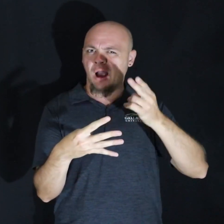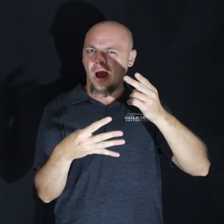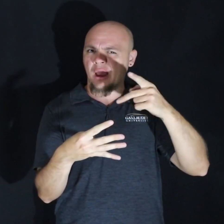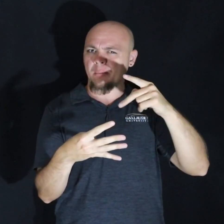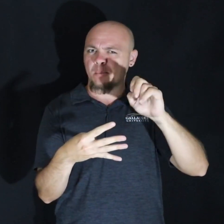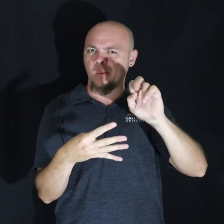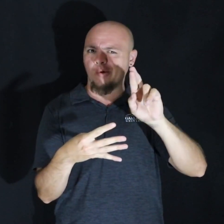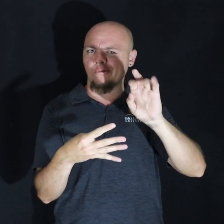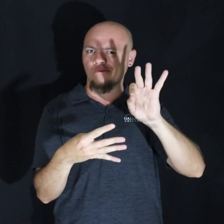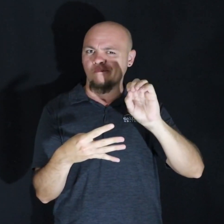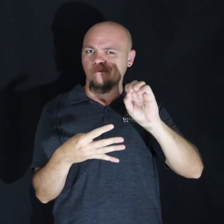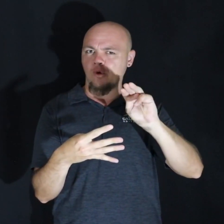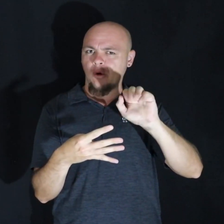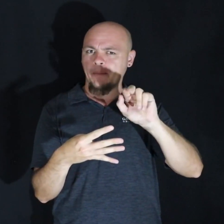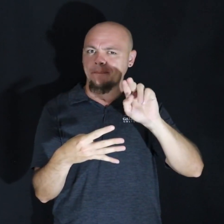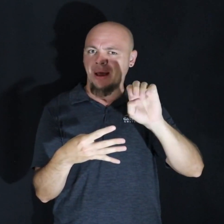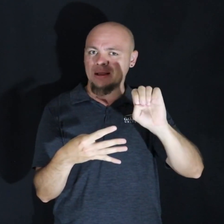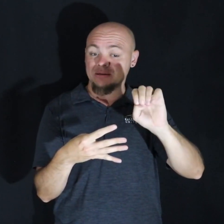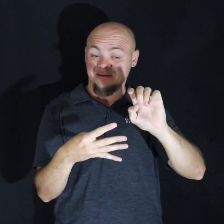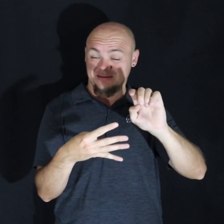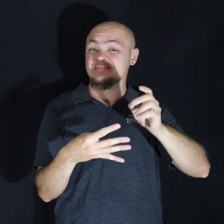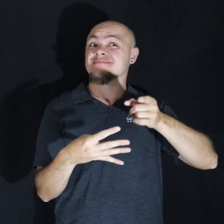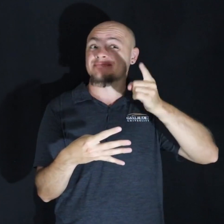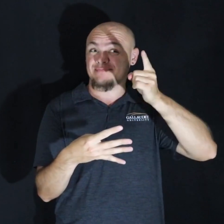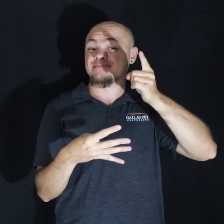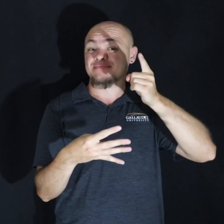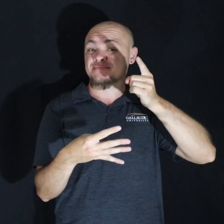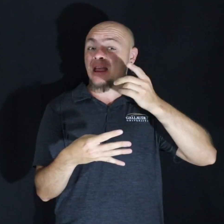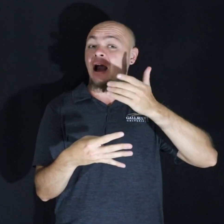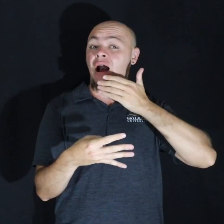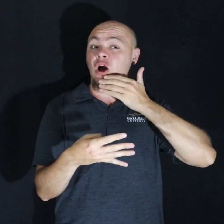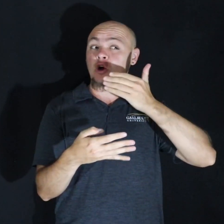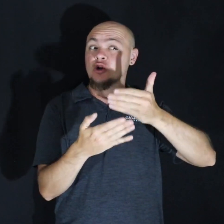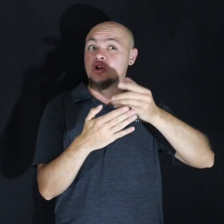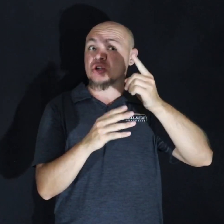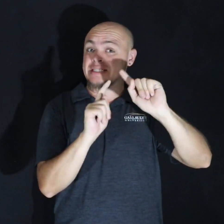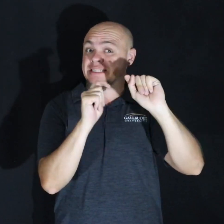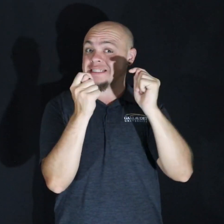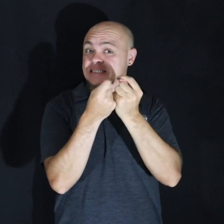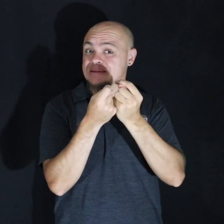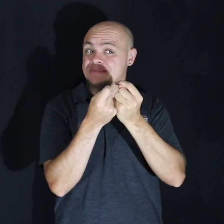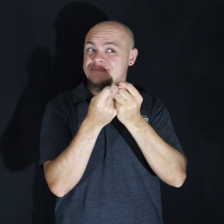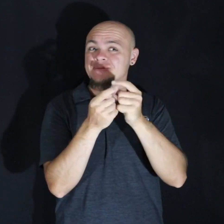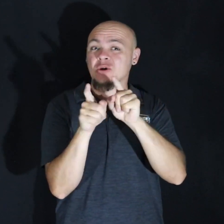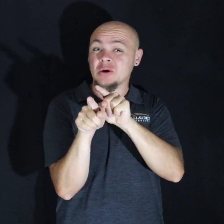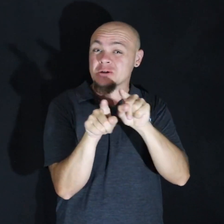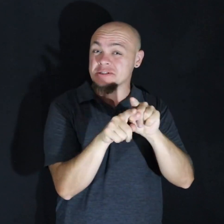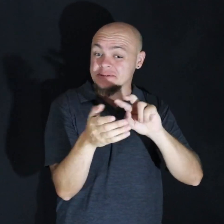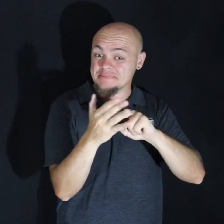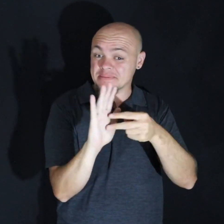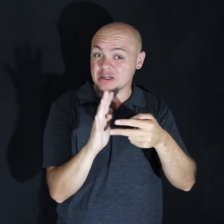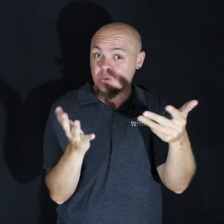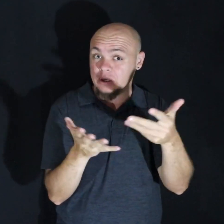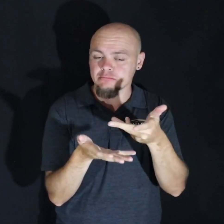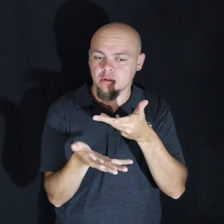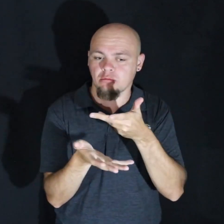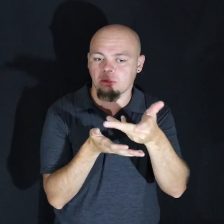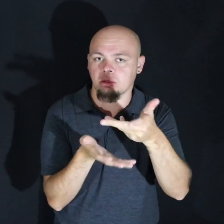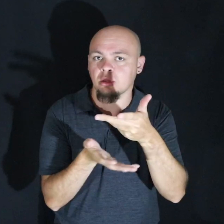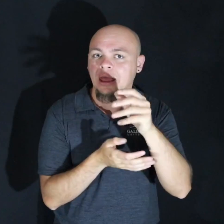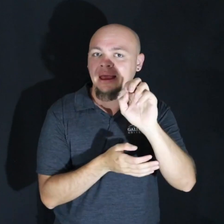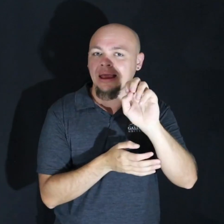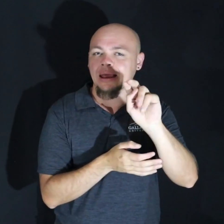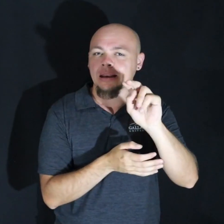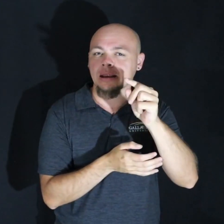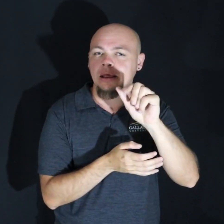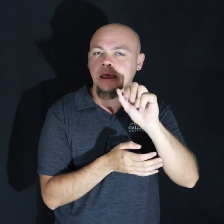team? And so a high-performing team is an engaged team. So the question then becomes, how do